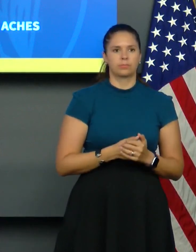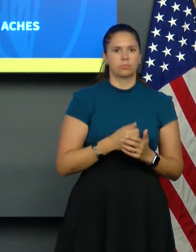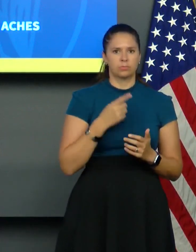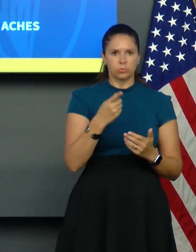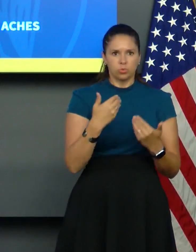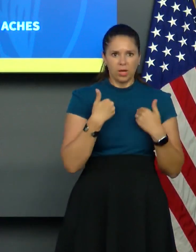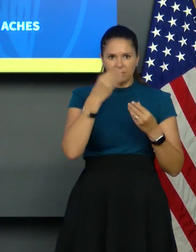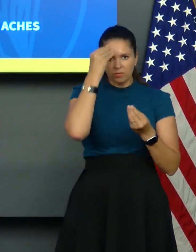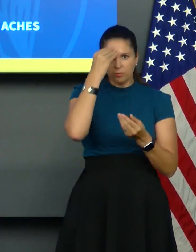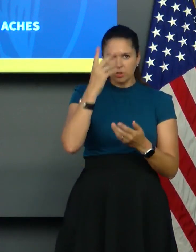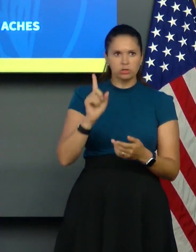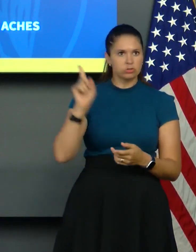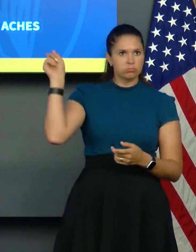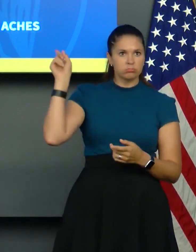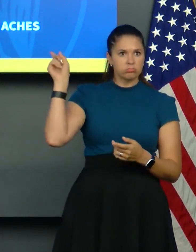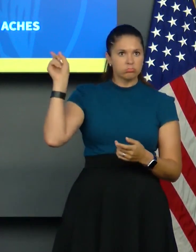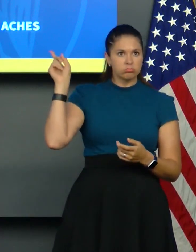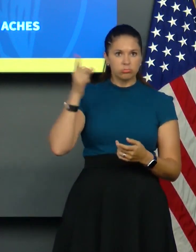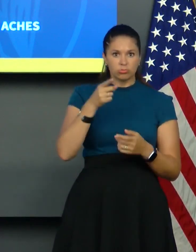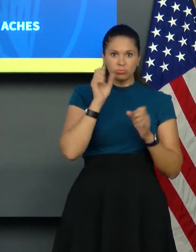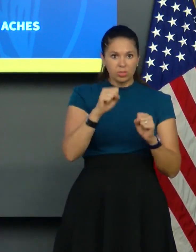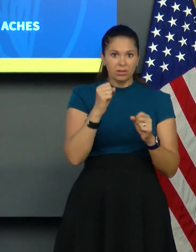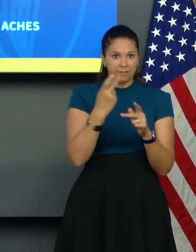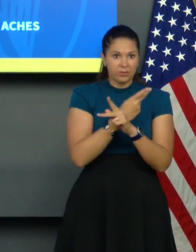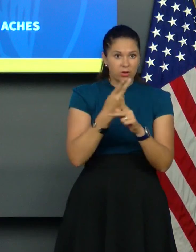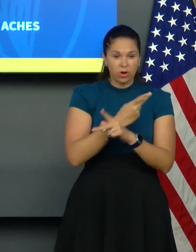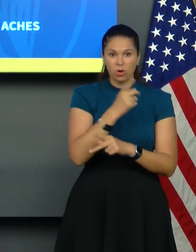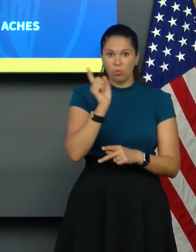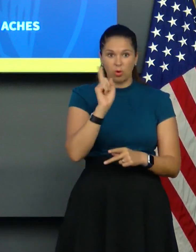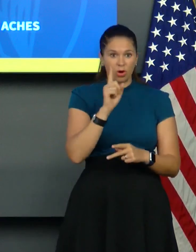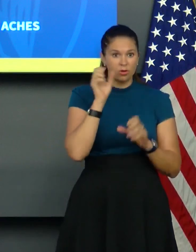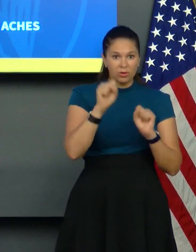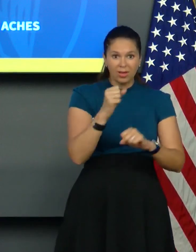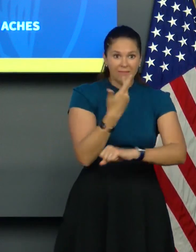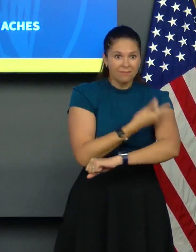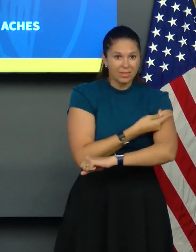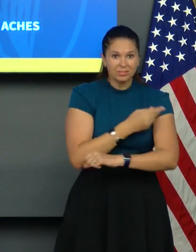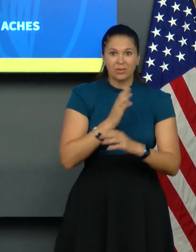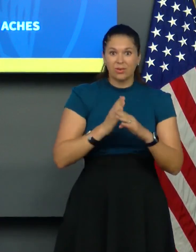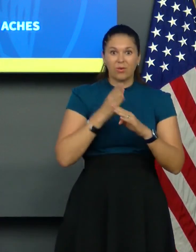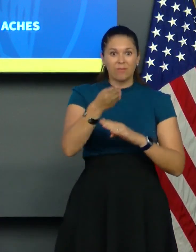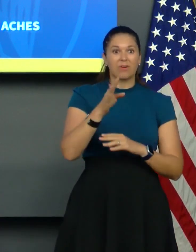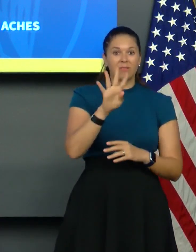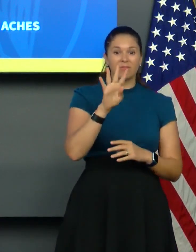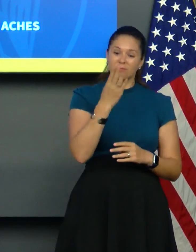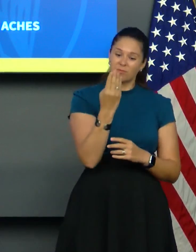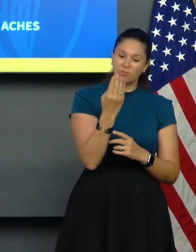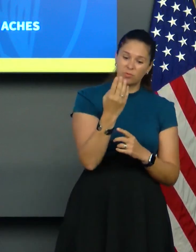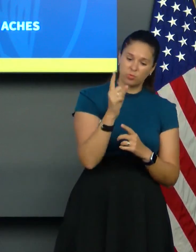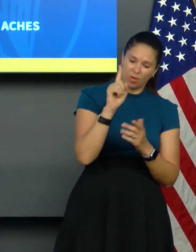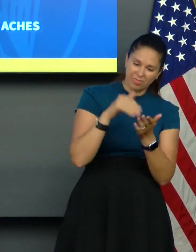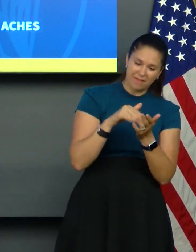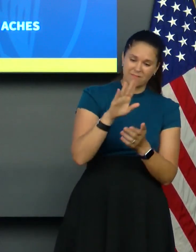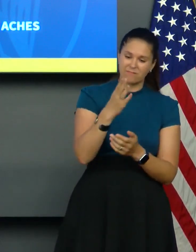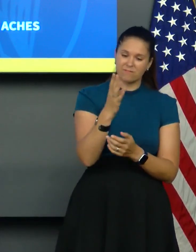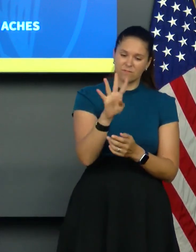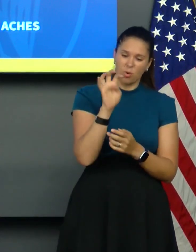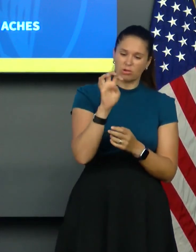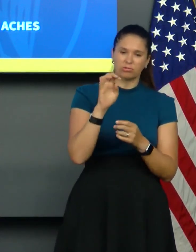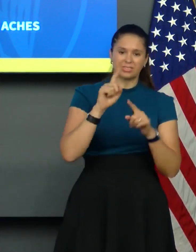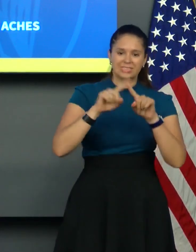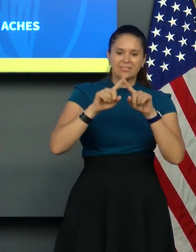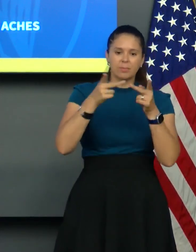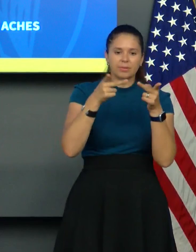You got the information on the screen here. You can figure out where you can be vaccinated. There were 1,400 locations where you can be vaccinated